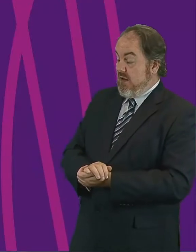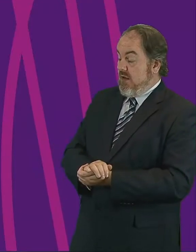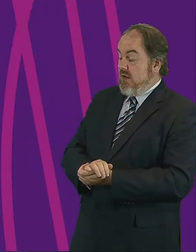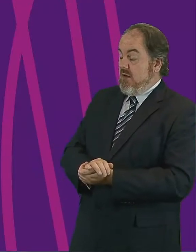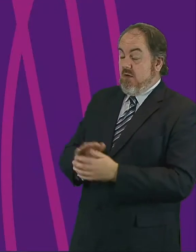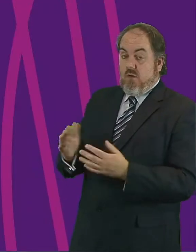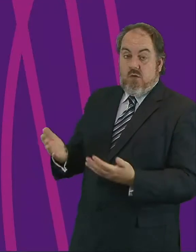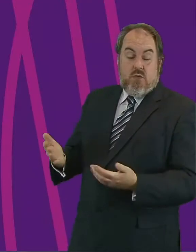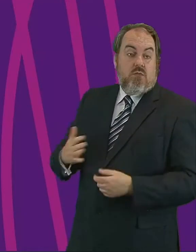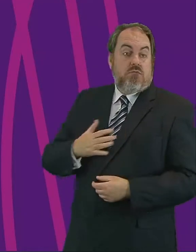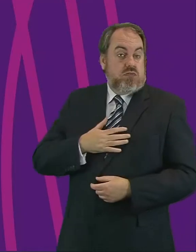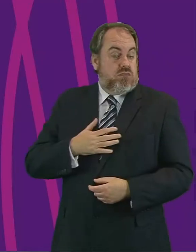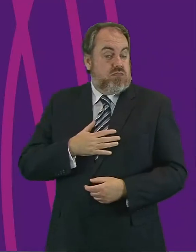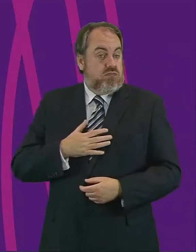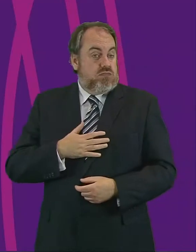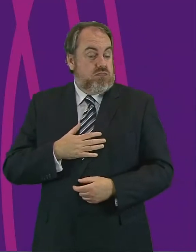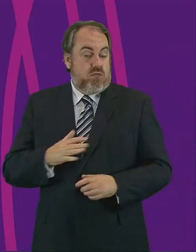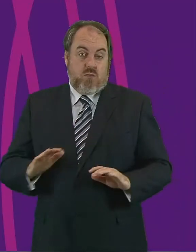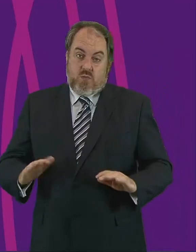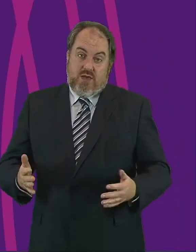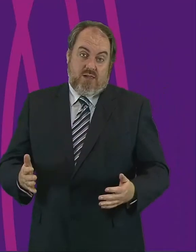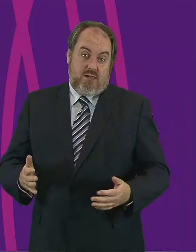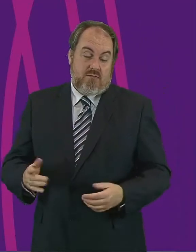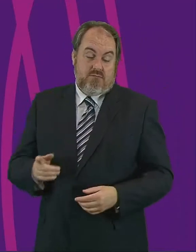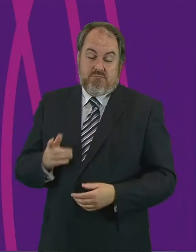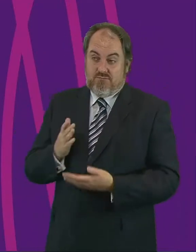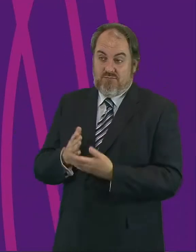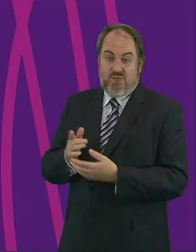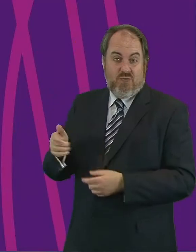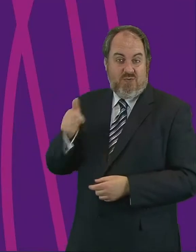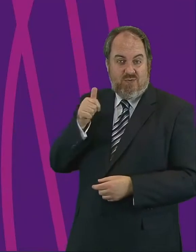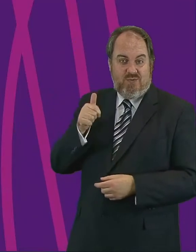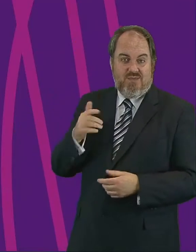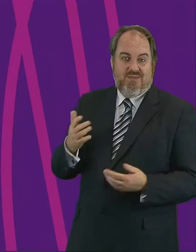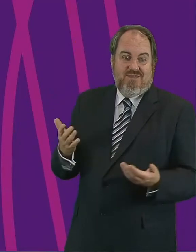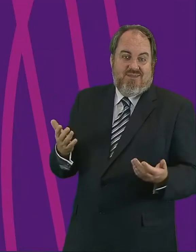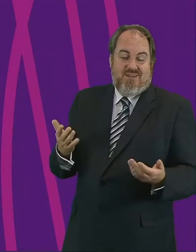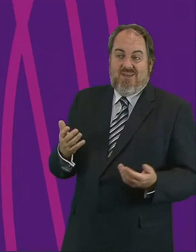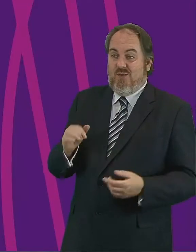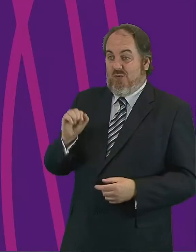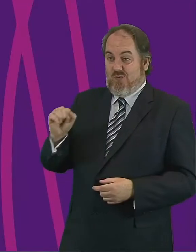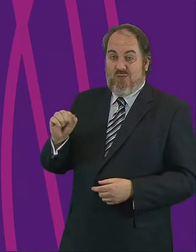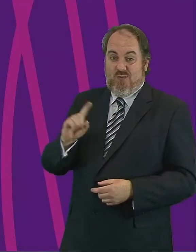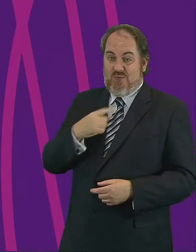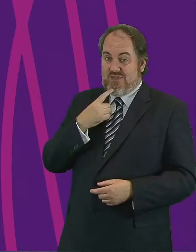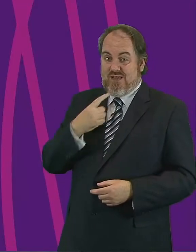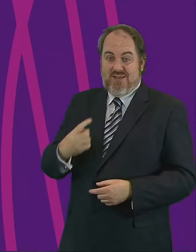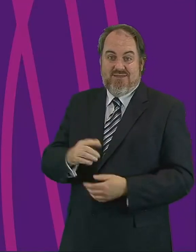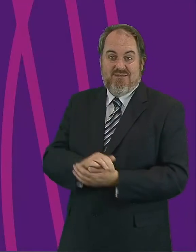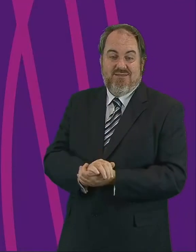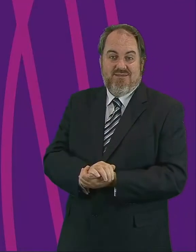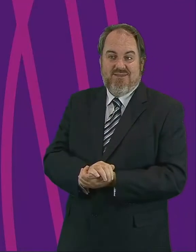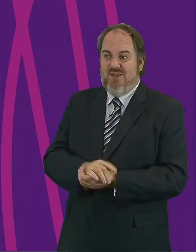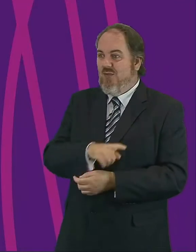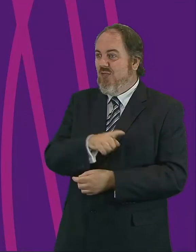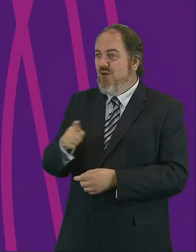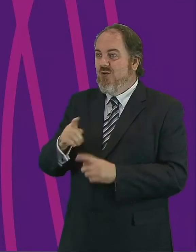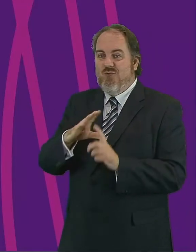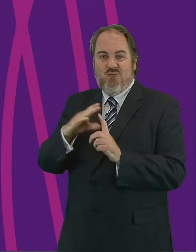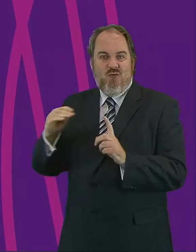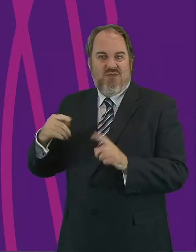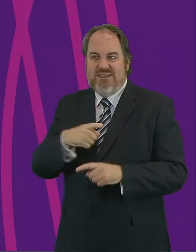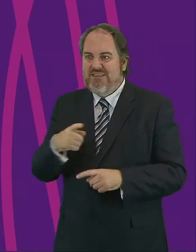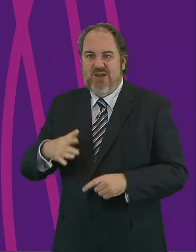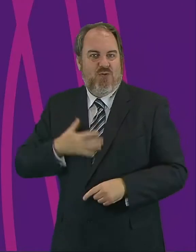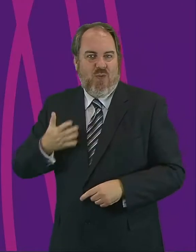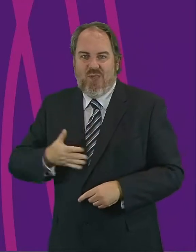as the member knows, it's amazing when a word of truth is spoken how Tories really get excited,